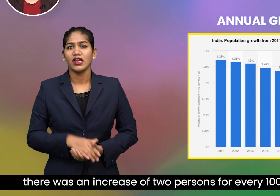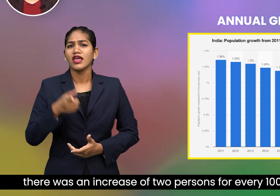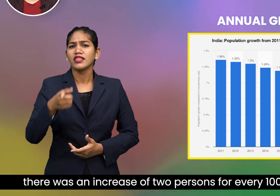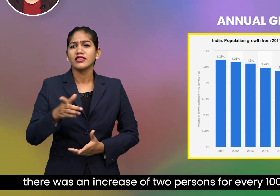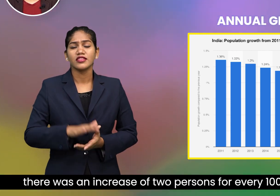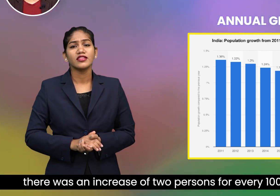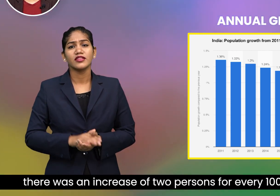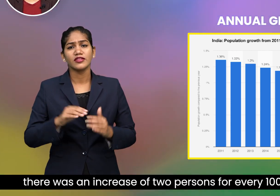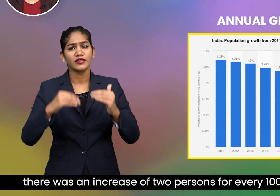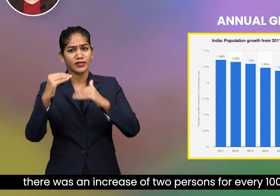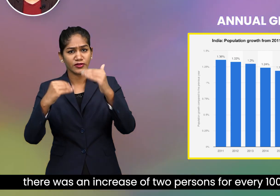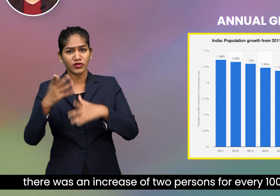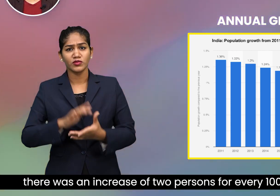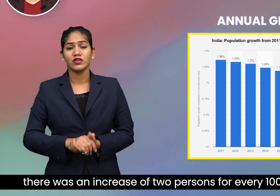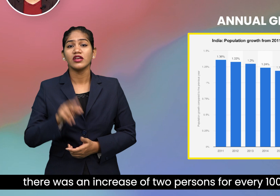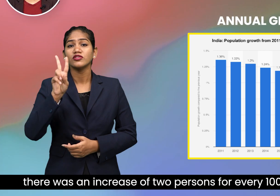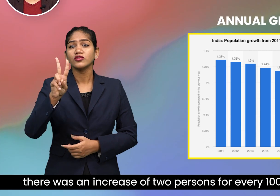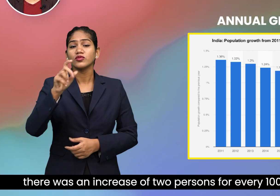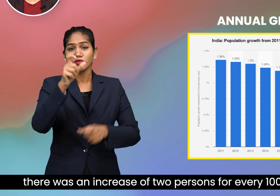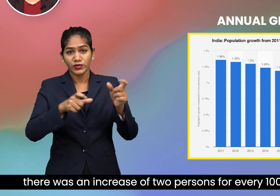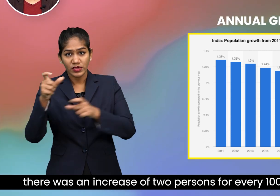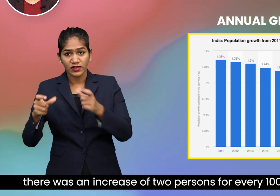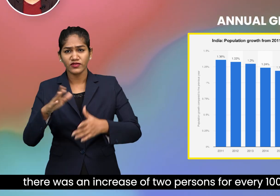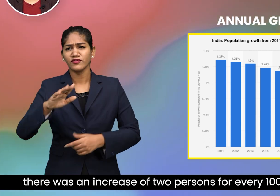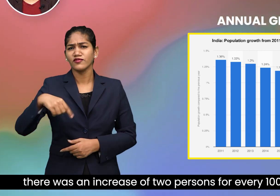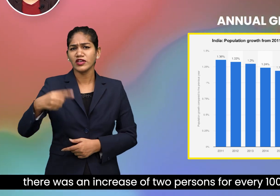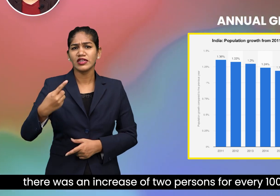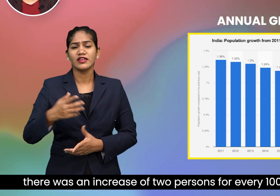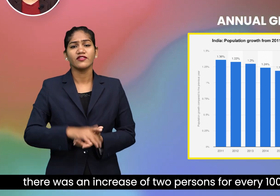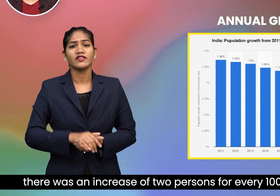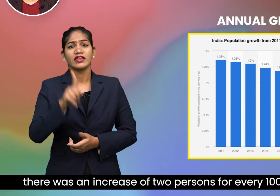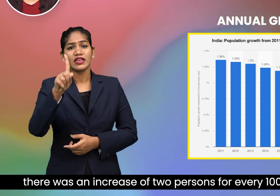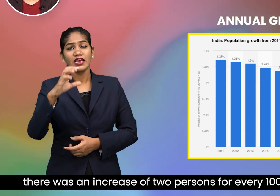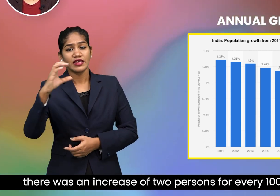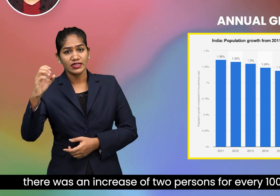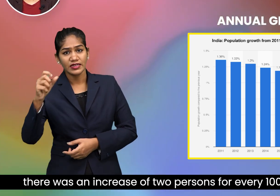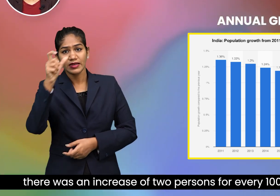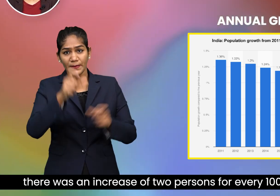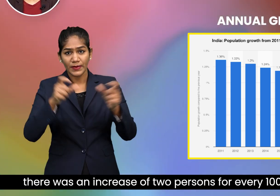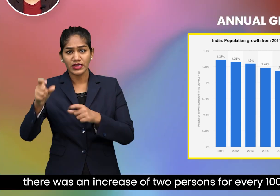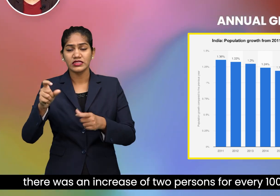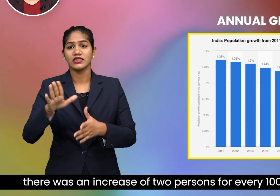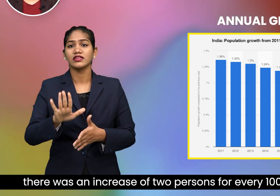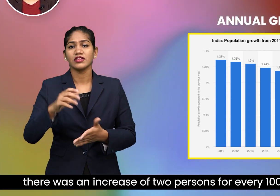there was an increase of 2 persons for every 100 persons in the base